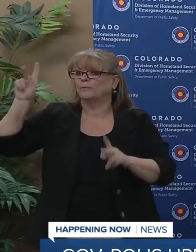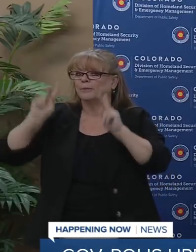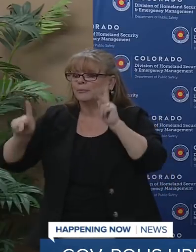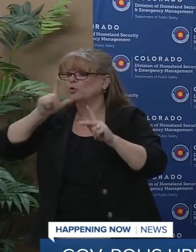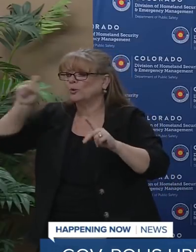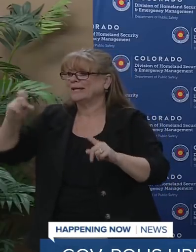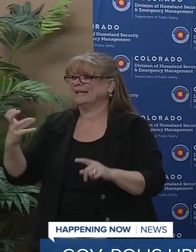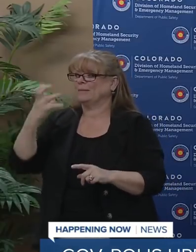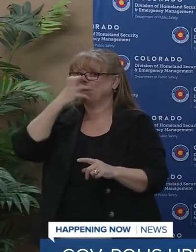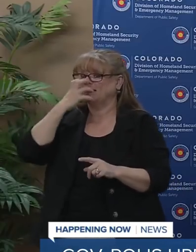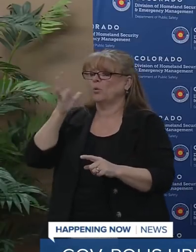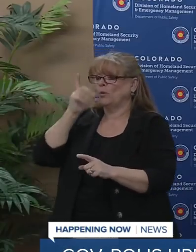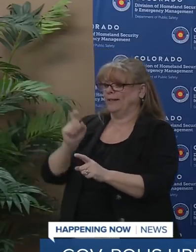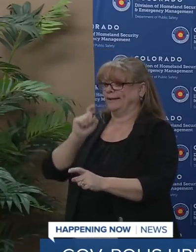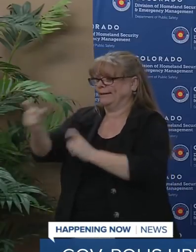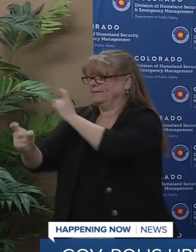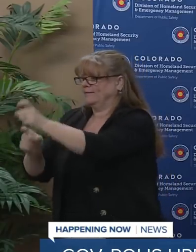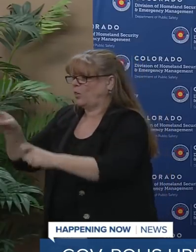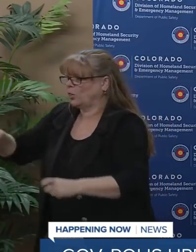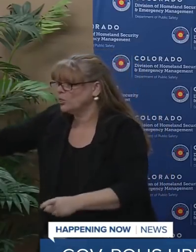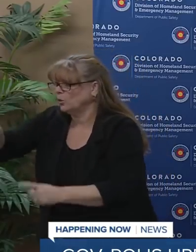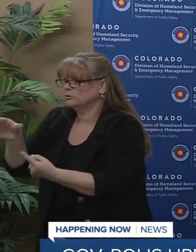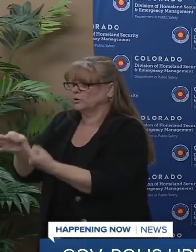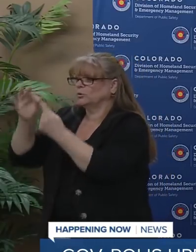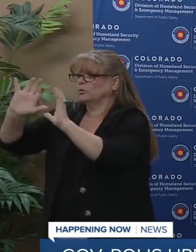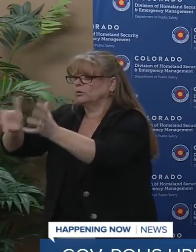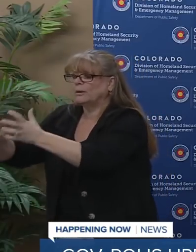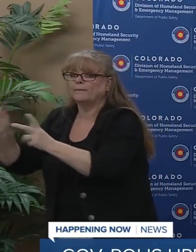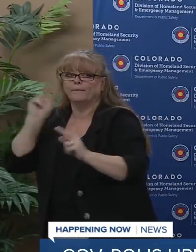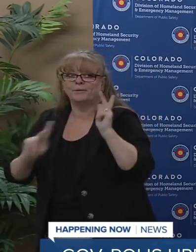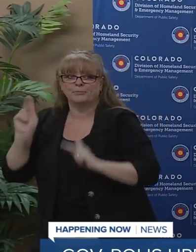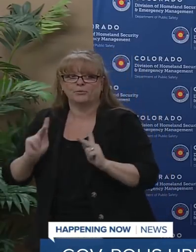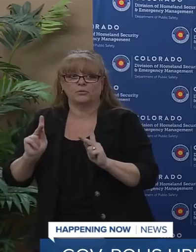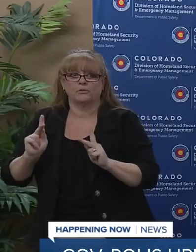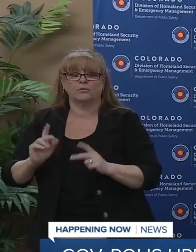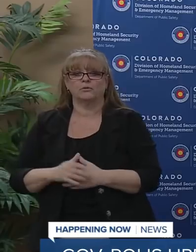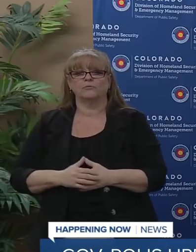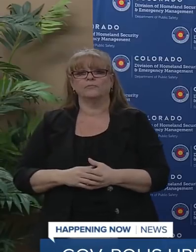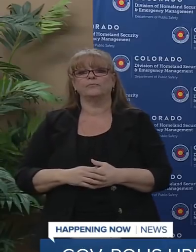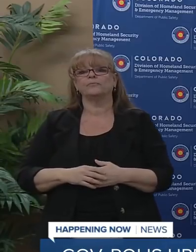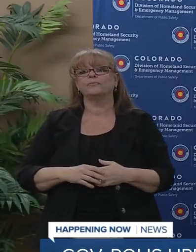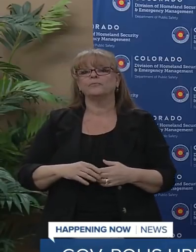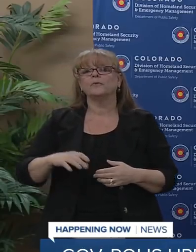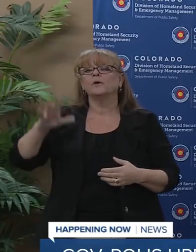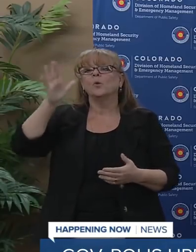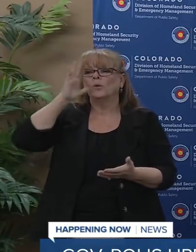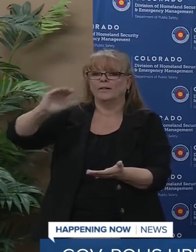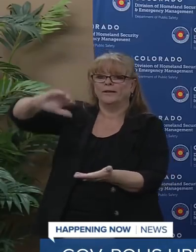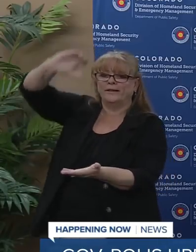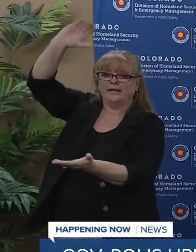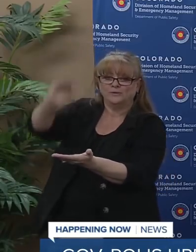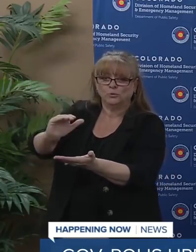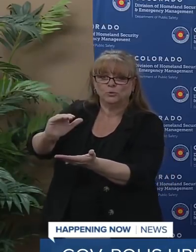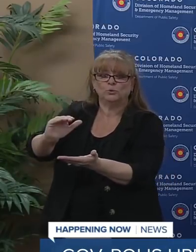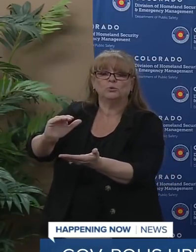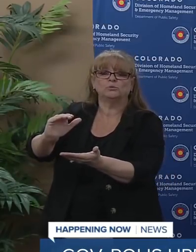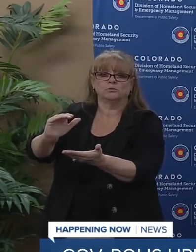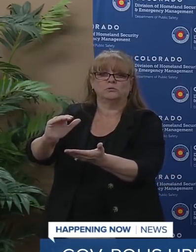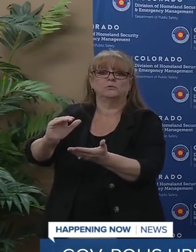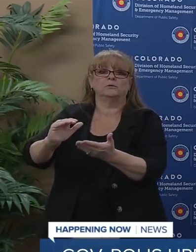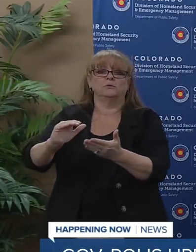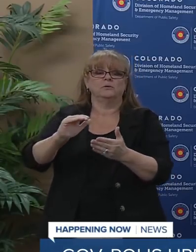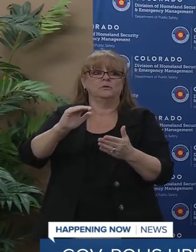as we can to people that encounter others. This will reduce the need for us to have these very challenging and extreme measures,